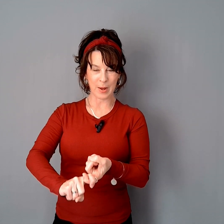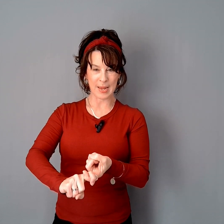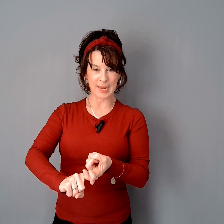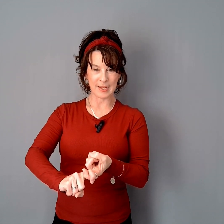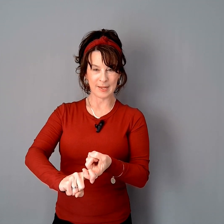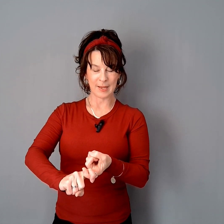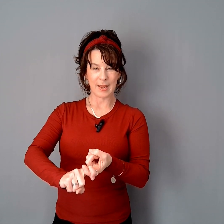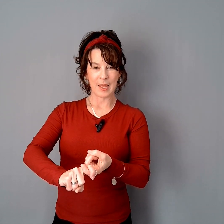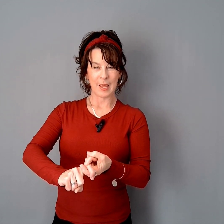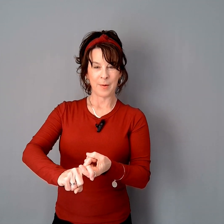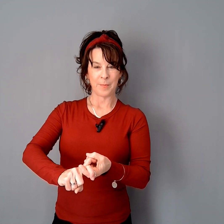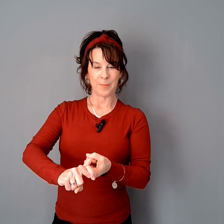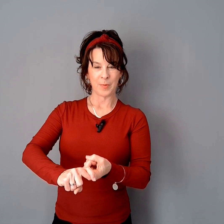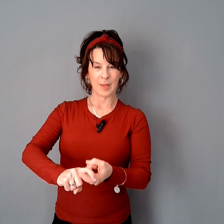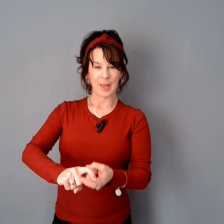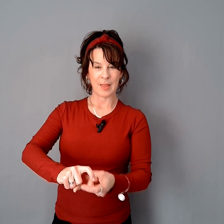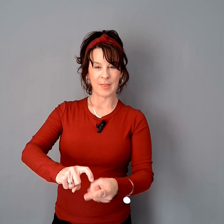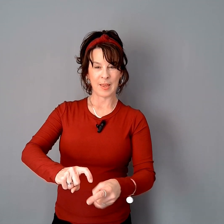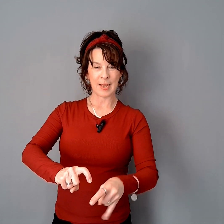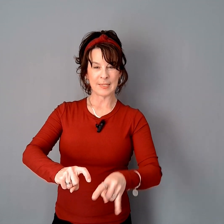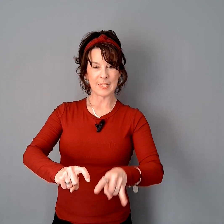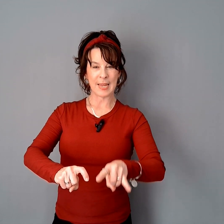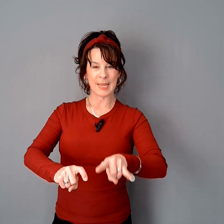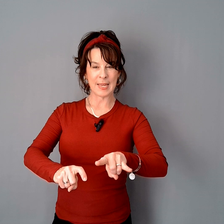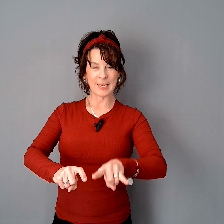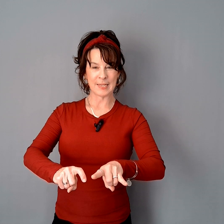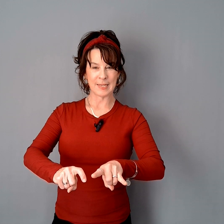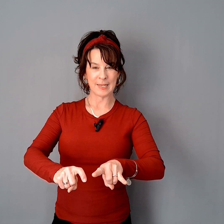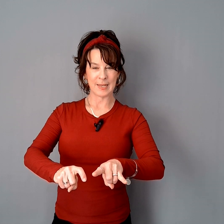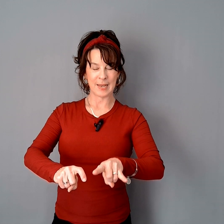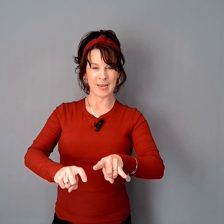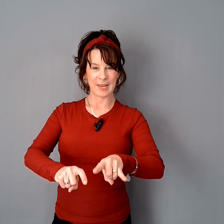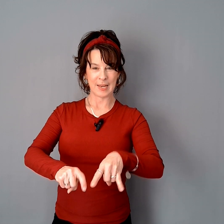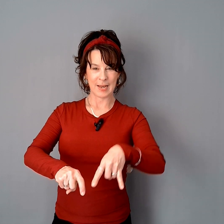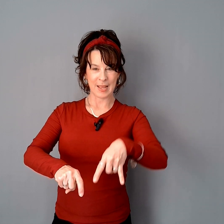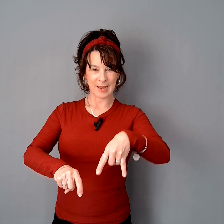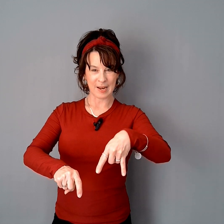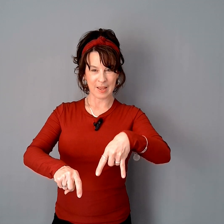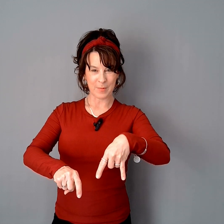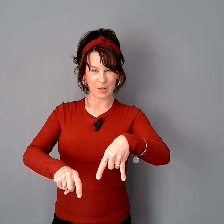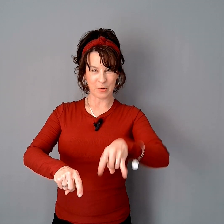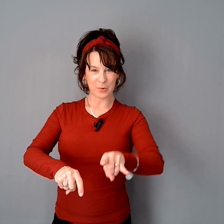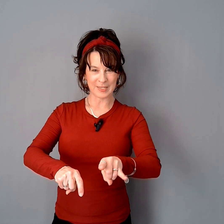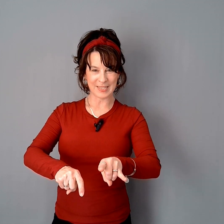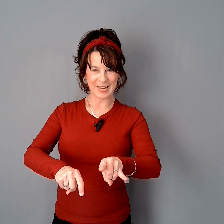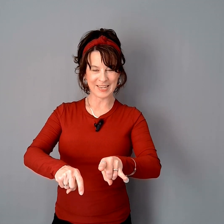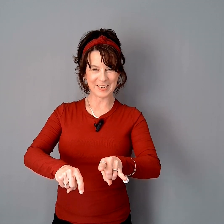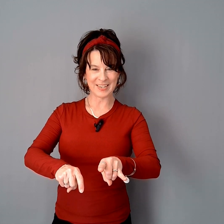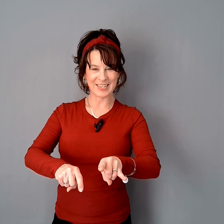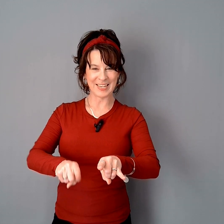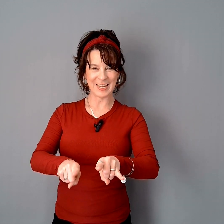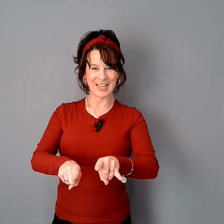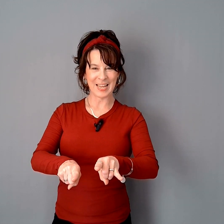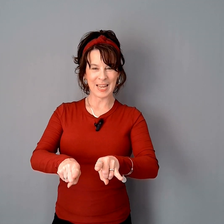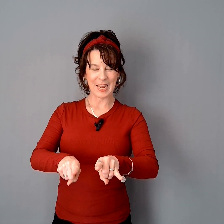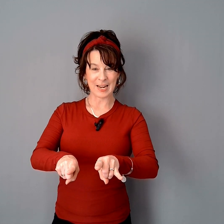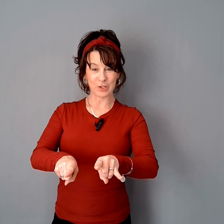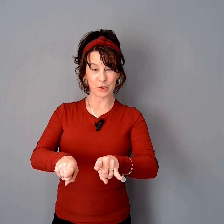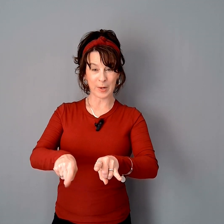way. And then I take it. Now I kind of have my longhorn sign here. And I straighten